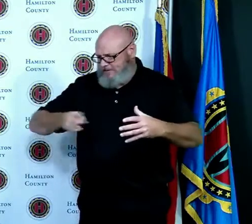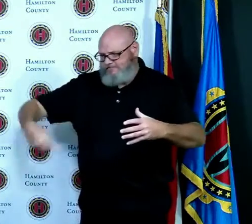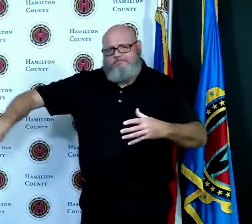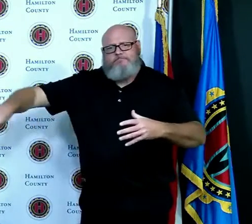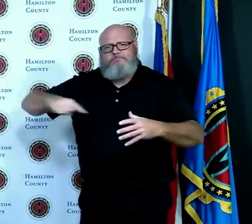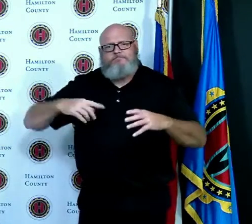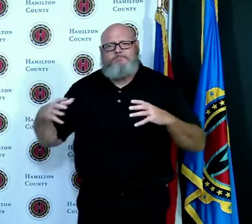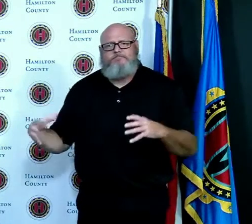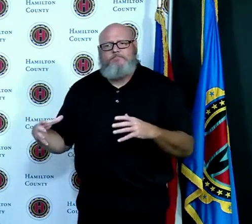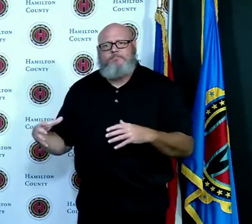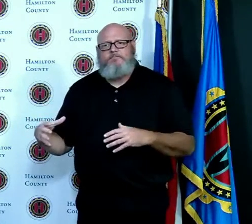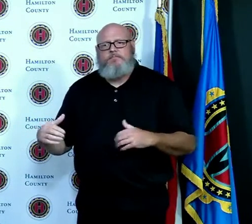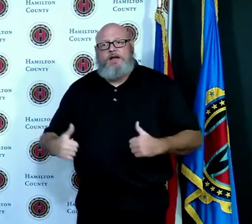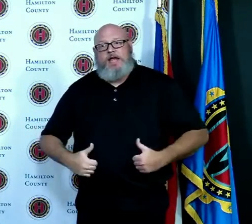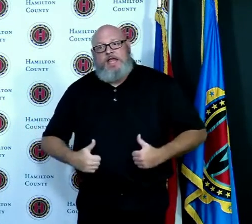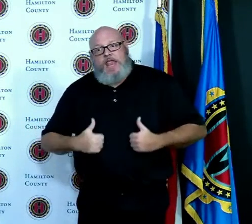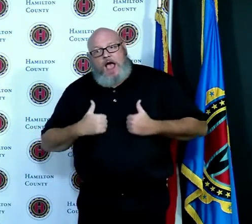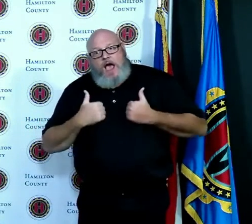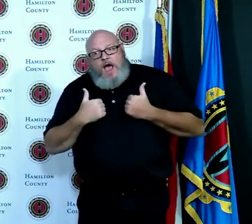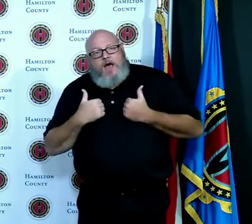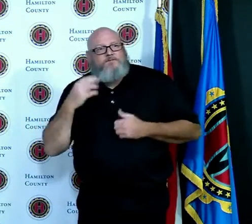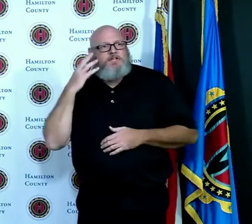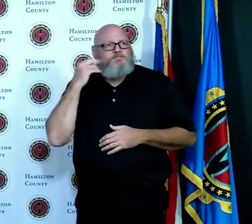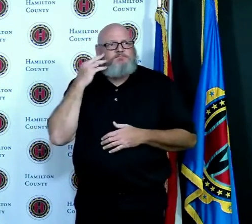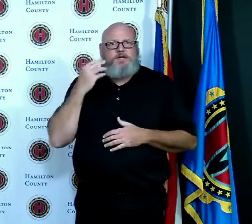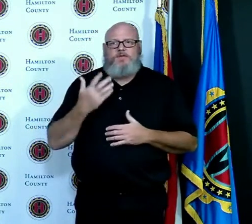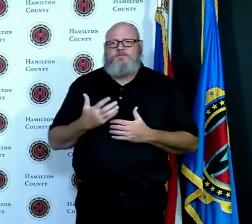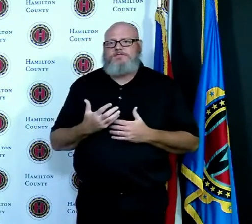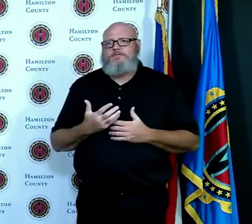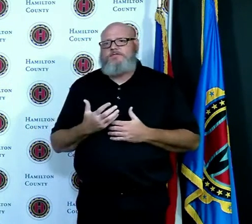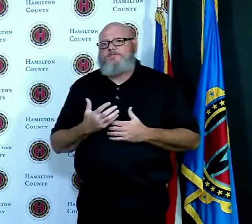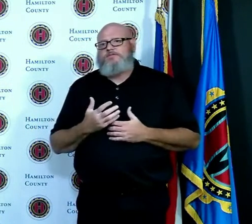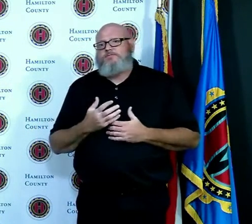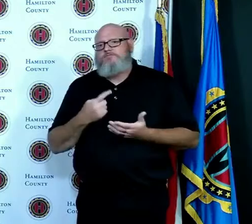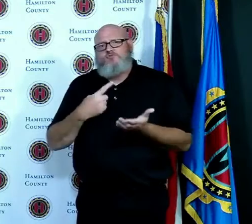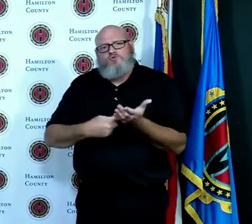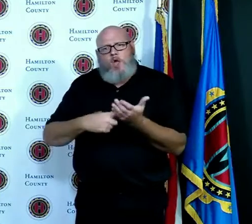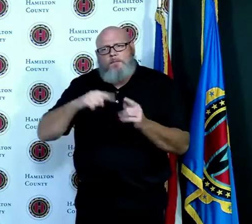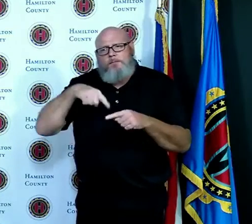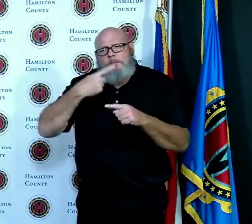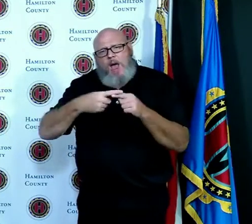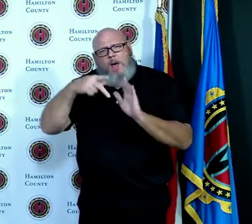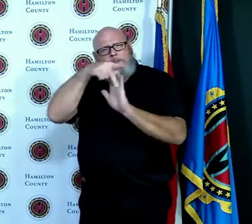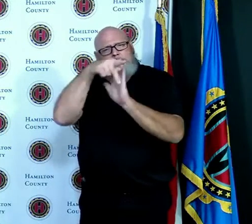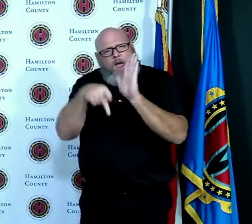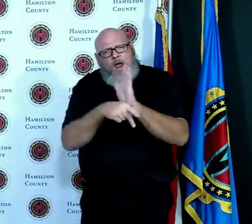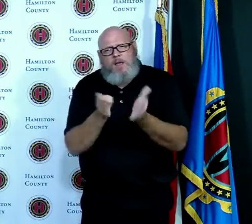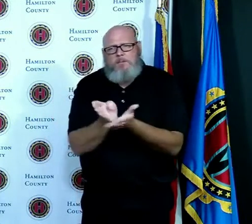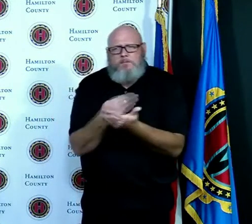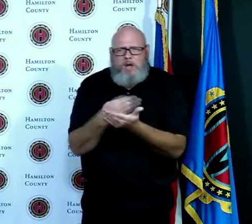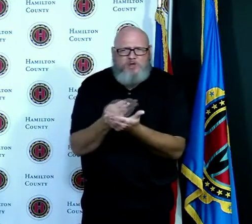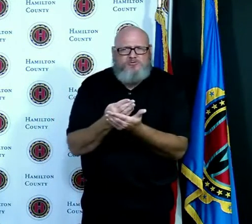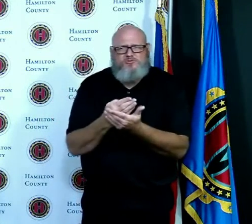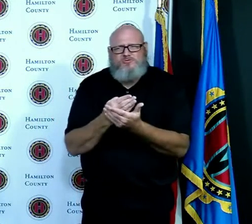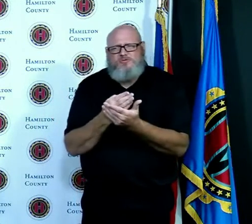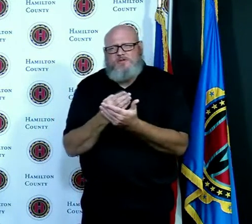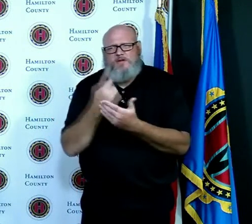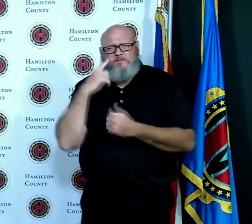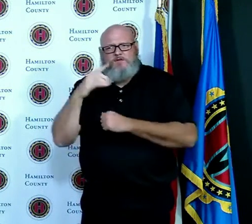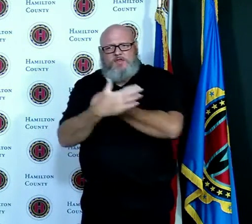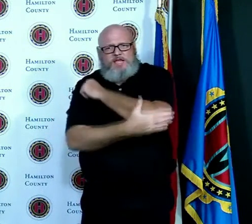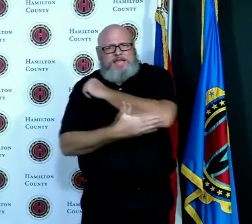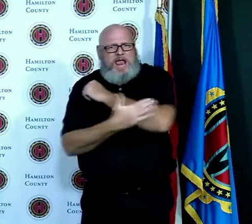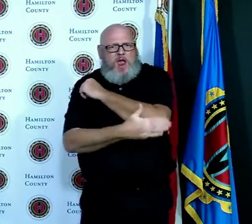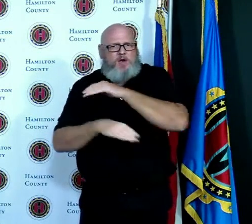experience is part of the conversation when we talk about policy setting and budget setting at the county level. And so we are now in